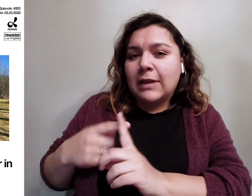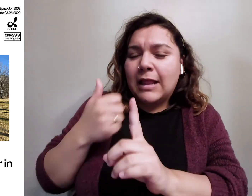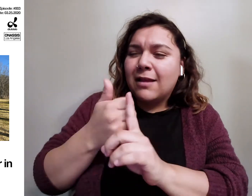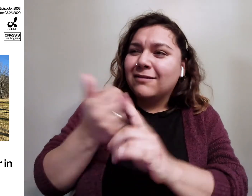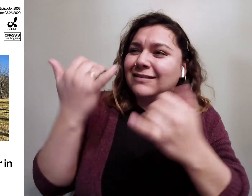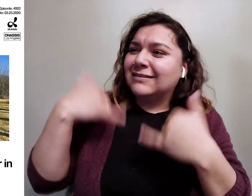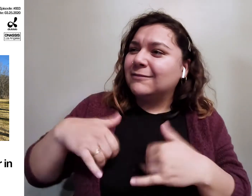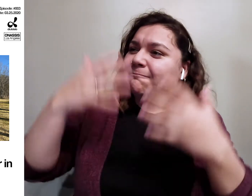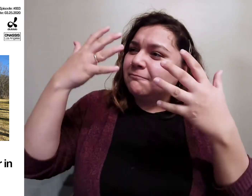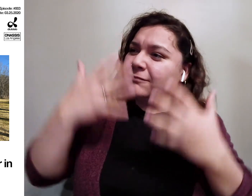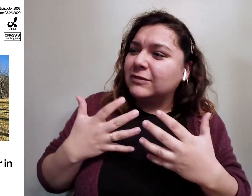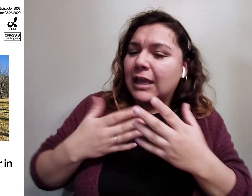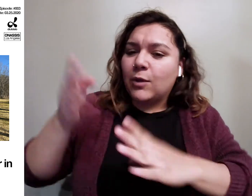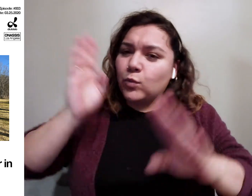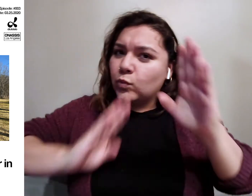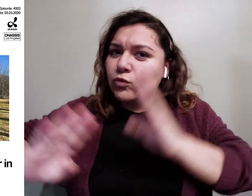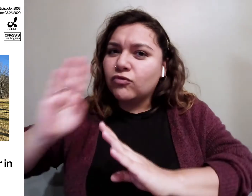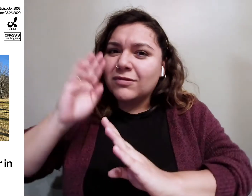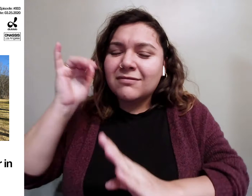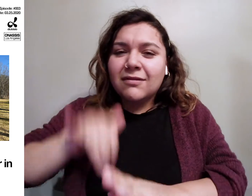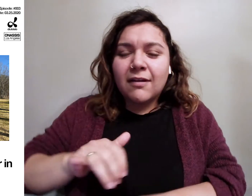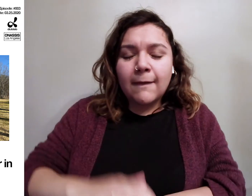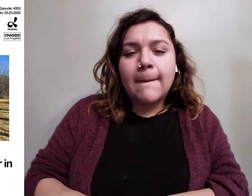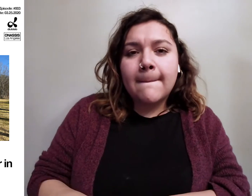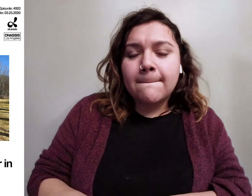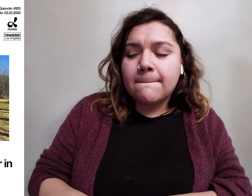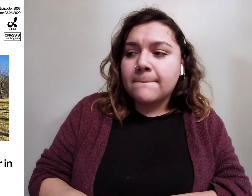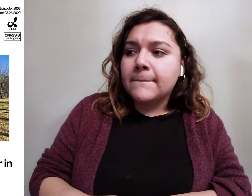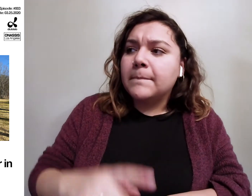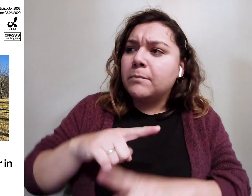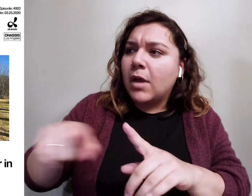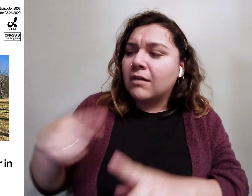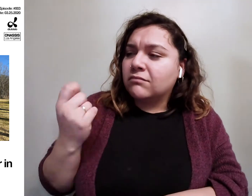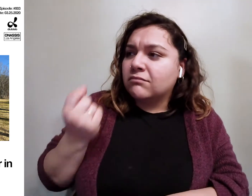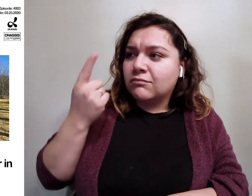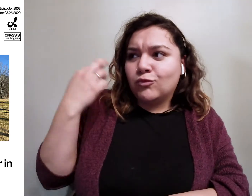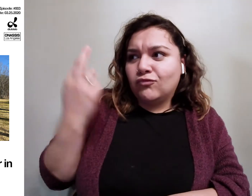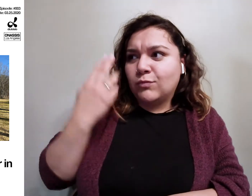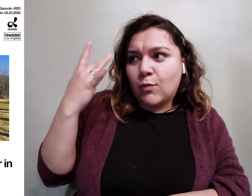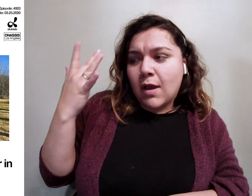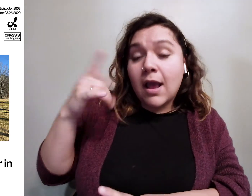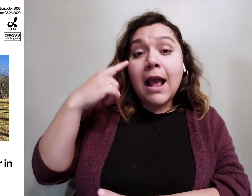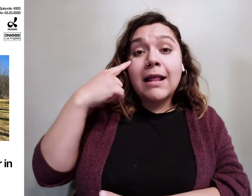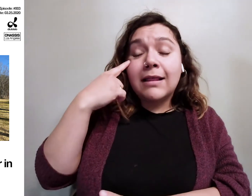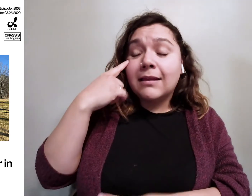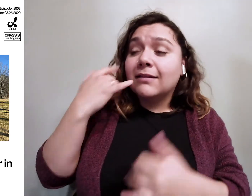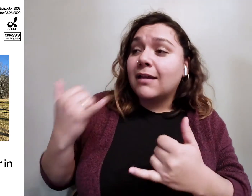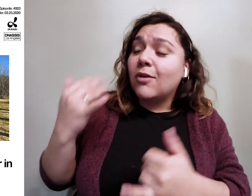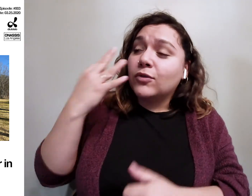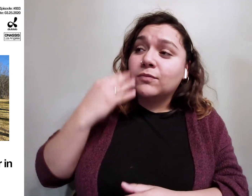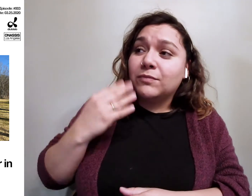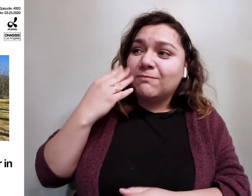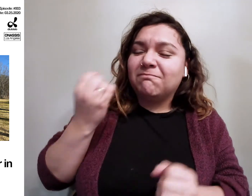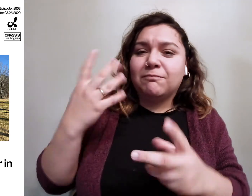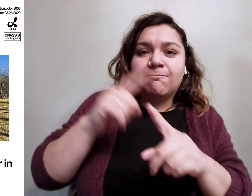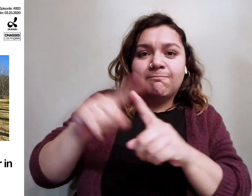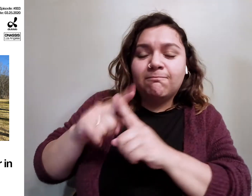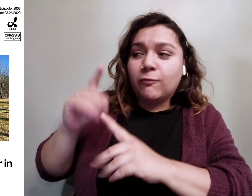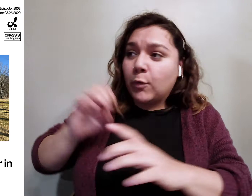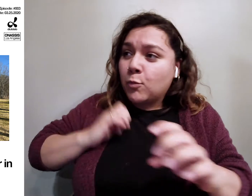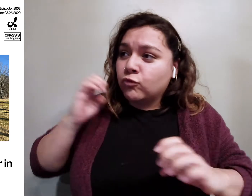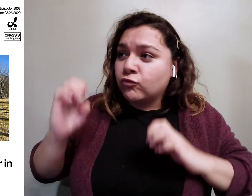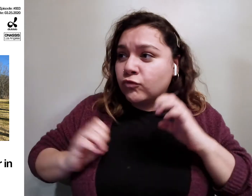very sad and very worried, and reasonably so. So I think that we're experiencing so many different